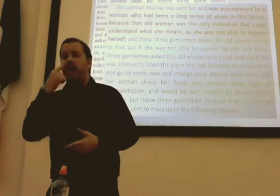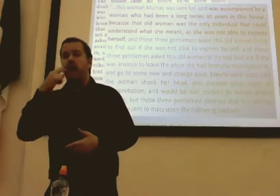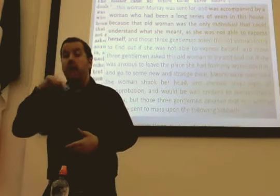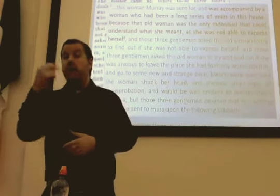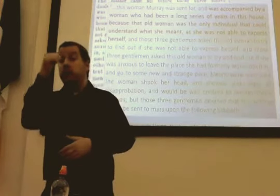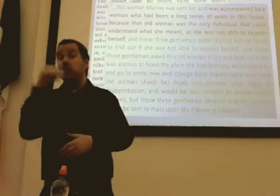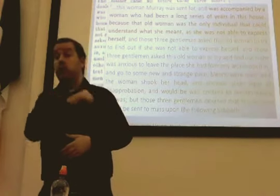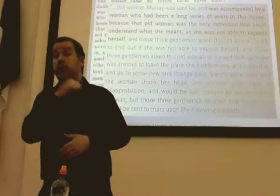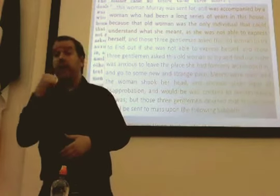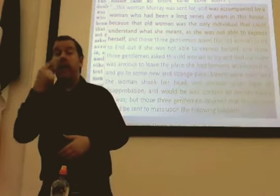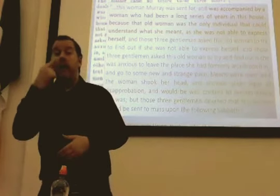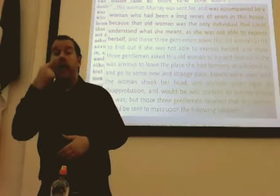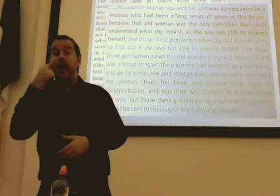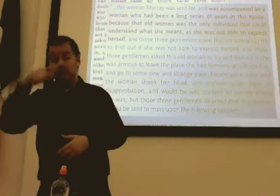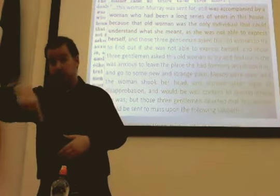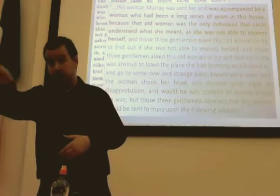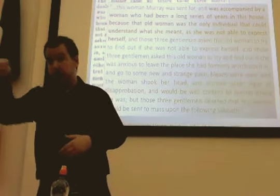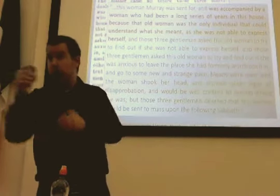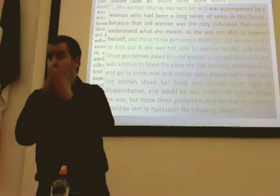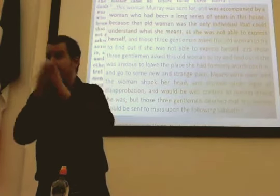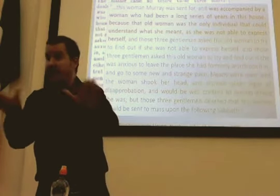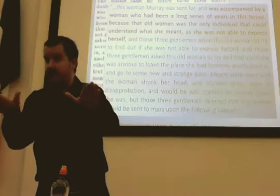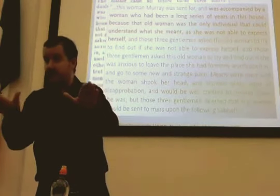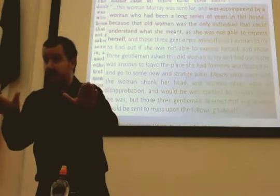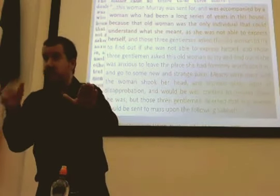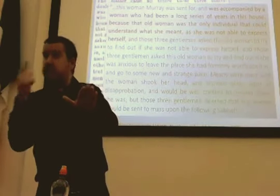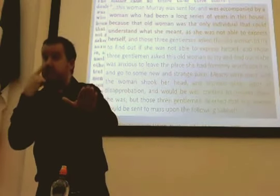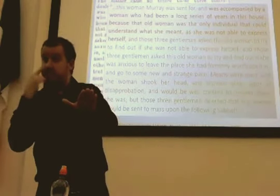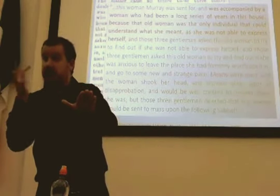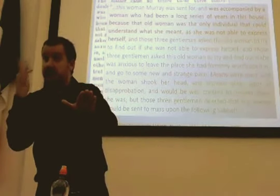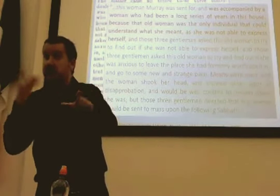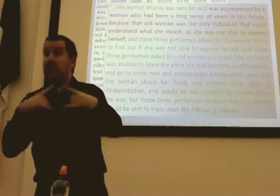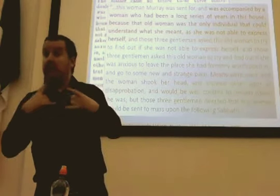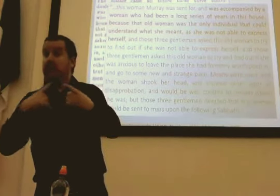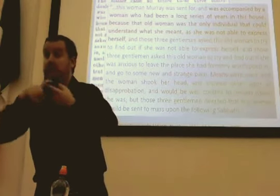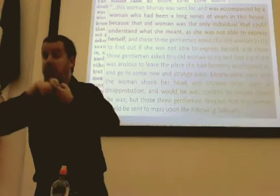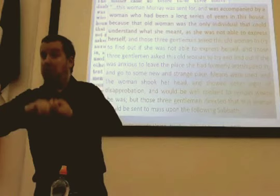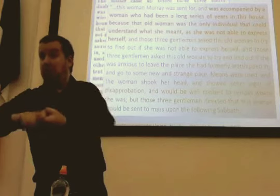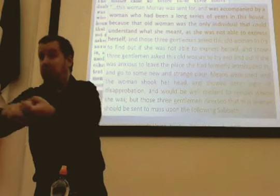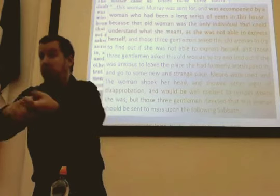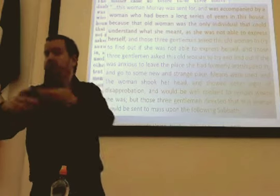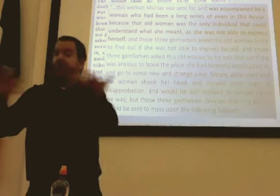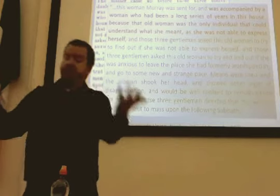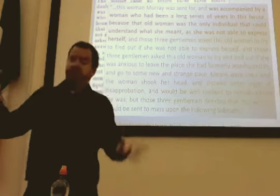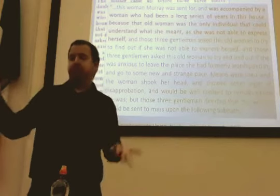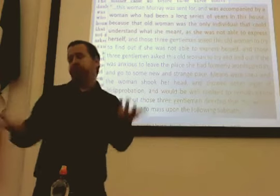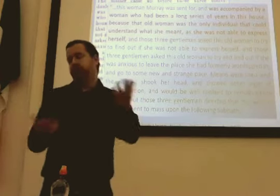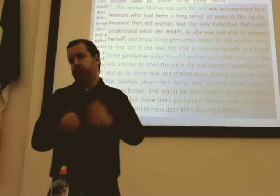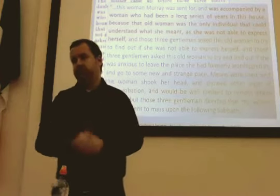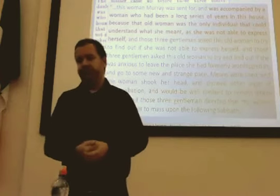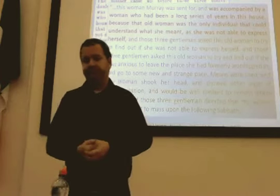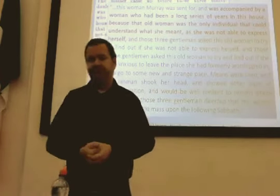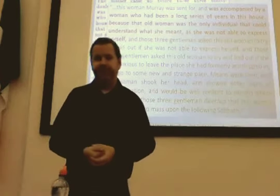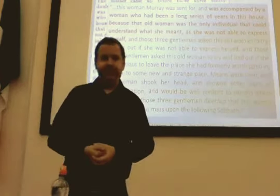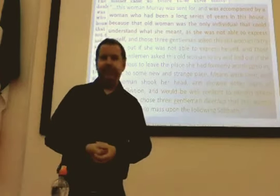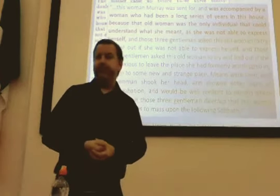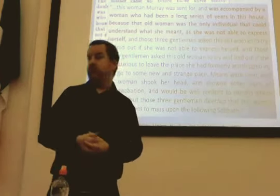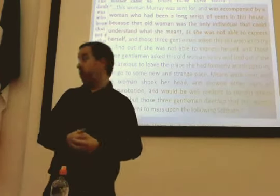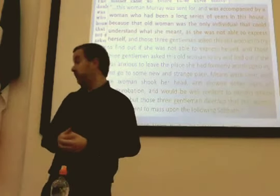end that next Sunday they'd send her to Mass, and then see if she was willing to stay and that kind of thing. So they used